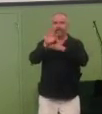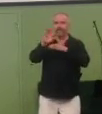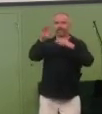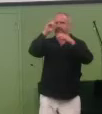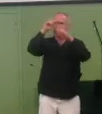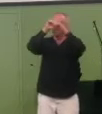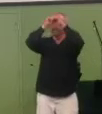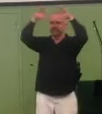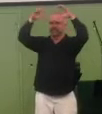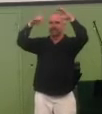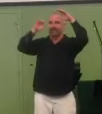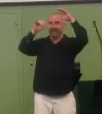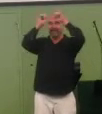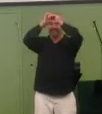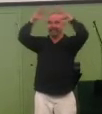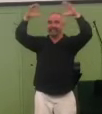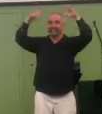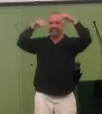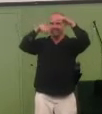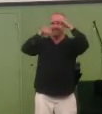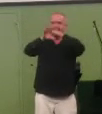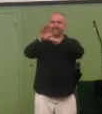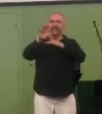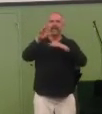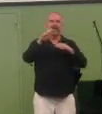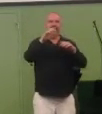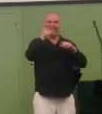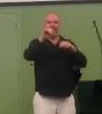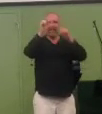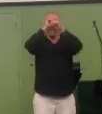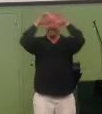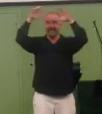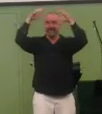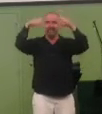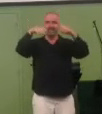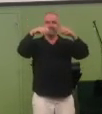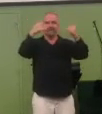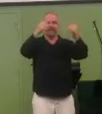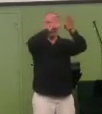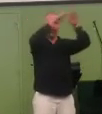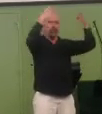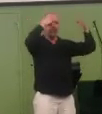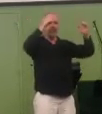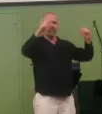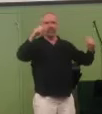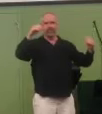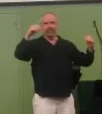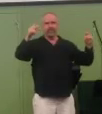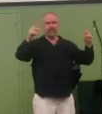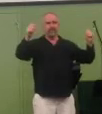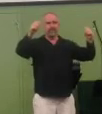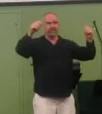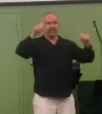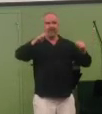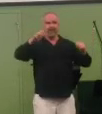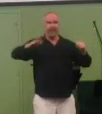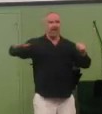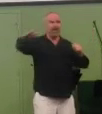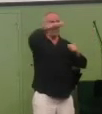men who came after him to inhabit our desires and dreams of maleness, to become men,